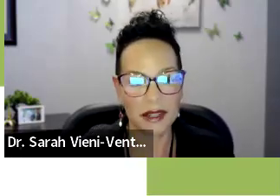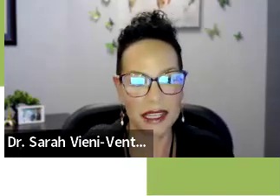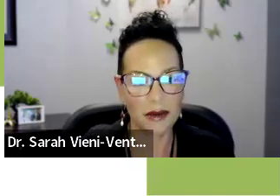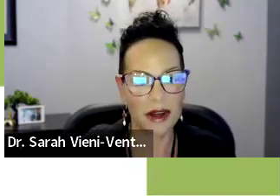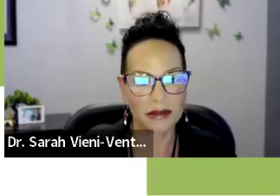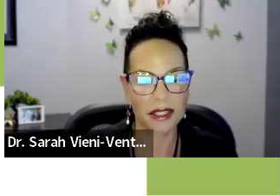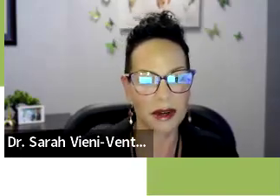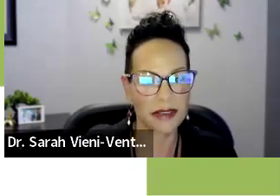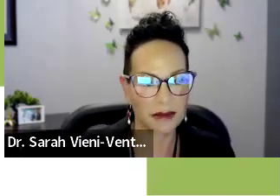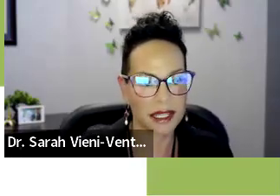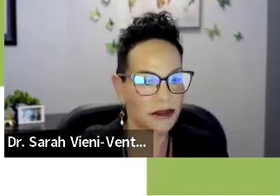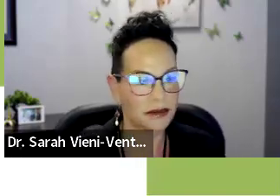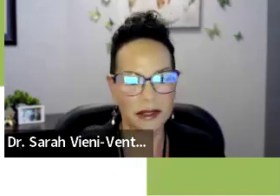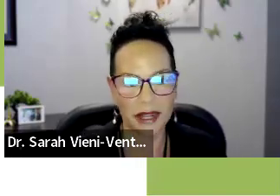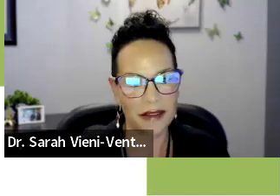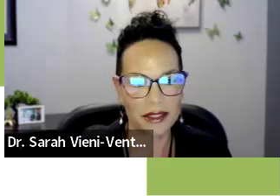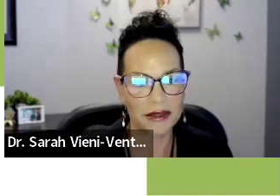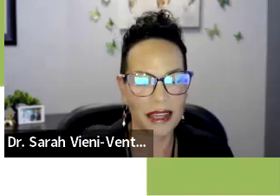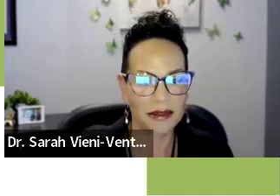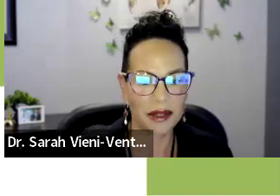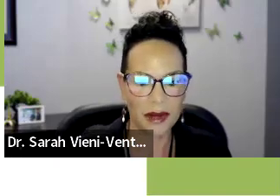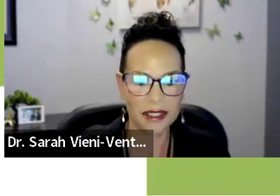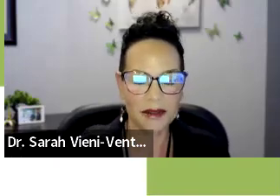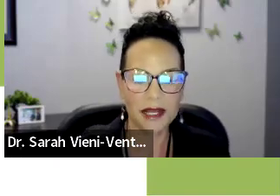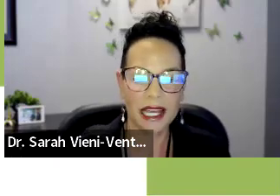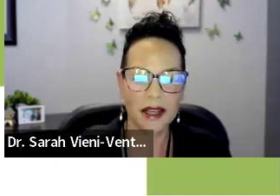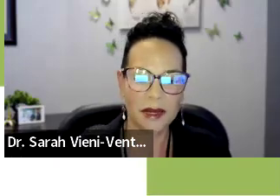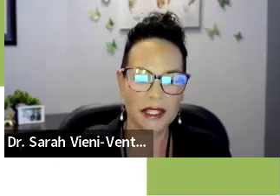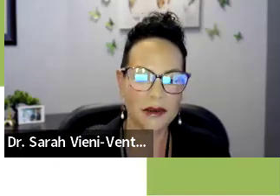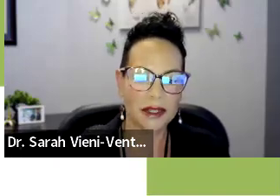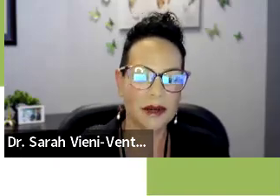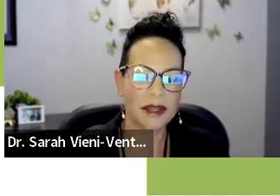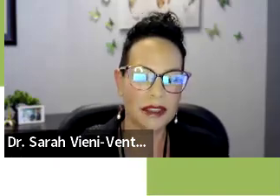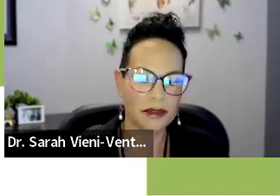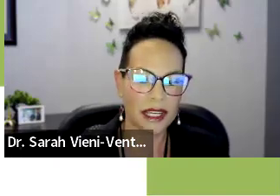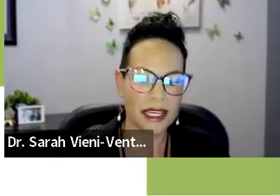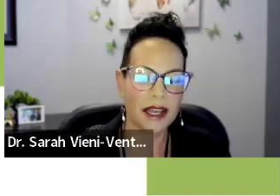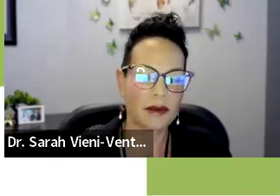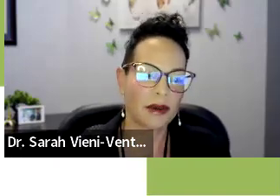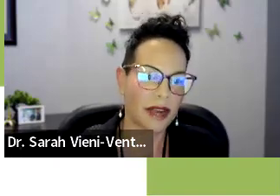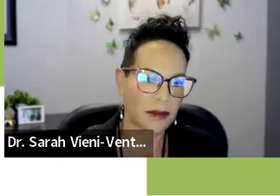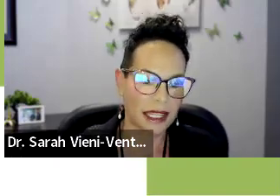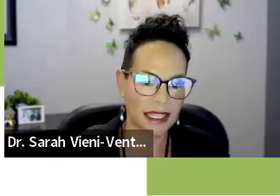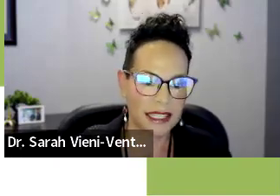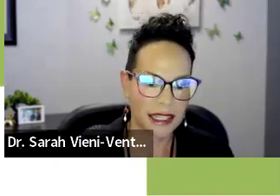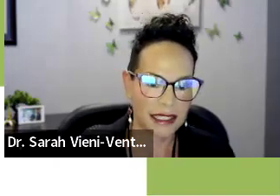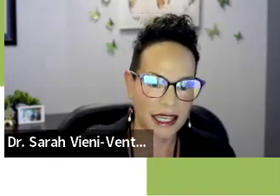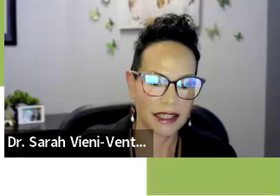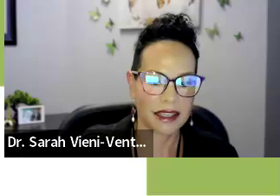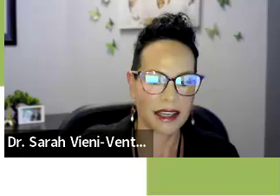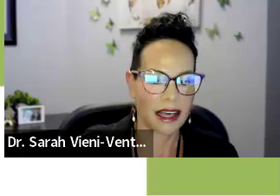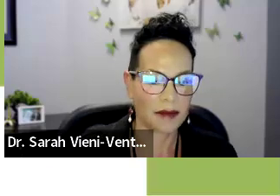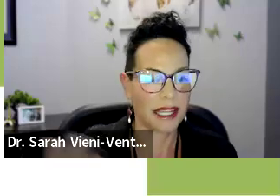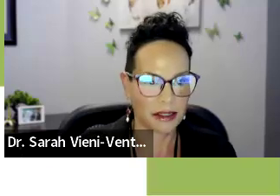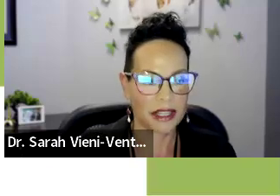an opportunity that we're offering to our families. You don't have to do that if you don't want to. But a score lower than 3, what we're recommending is that they